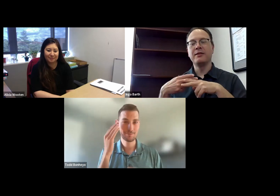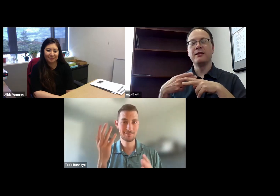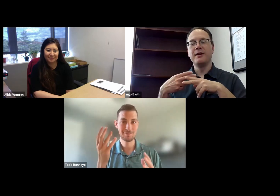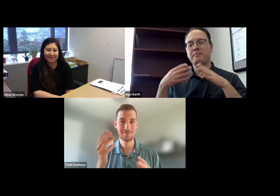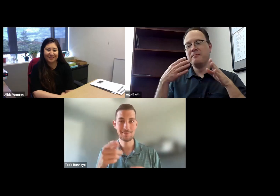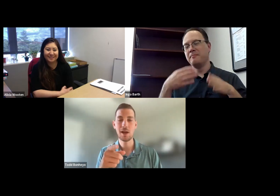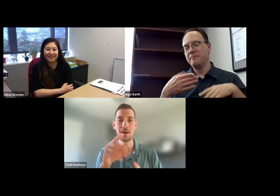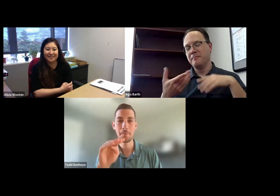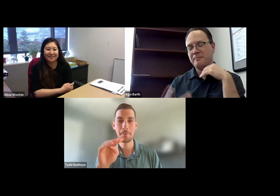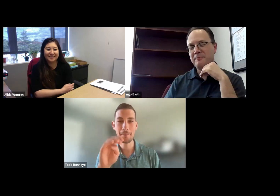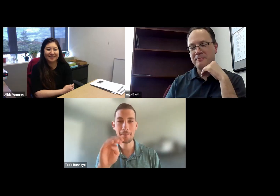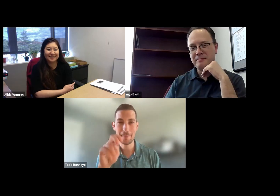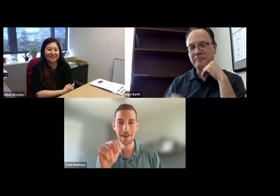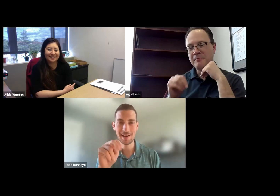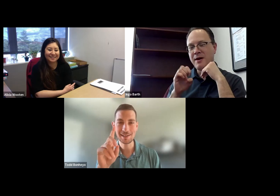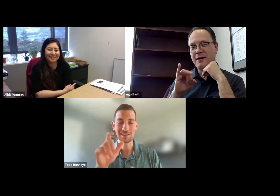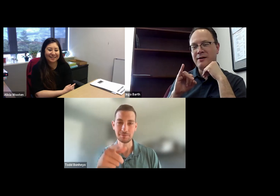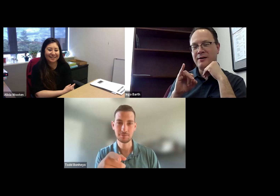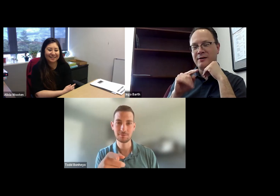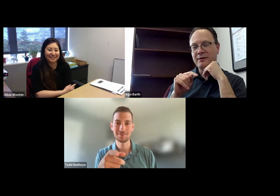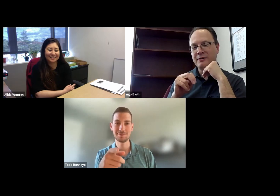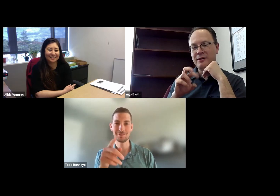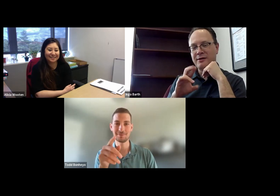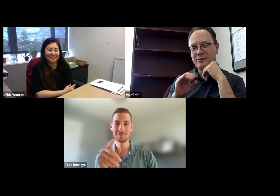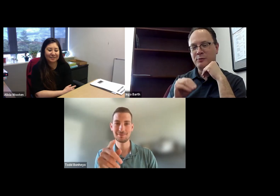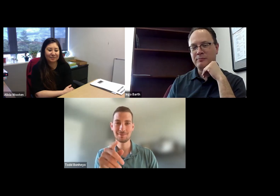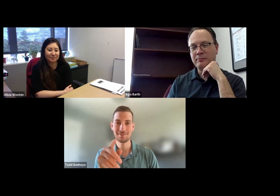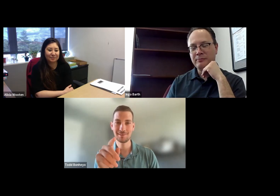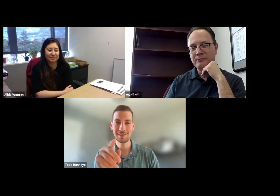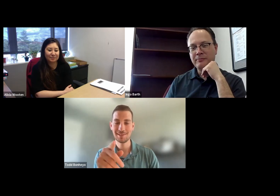other ones, I don't even remember what they were now.